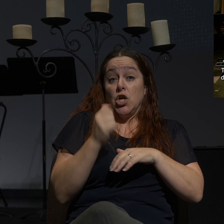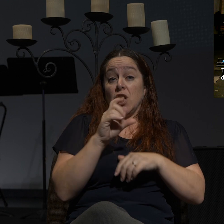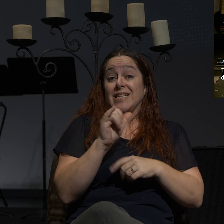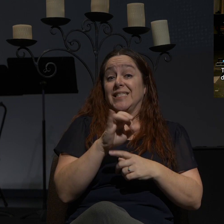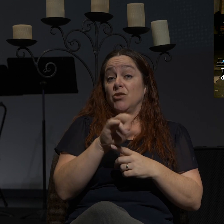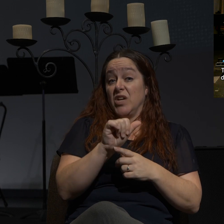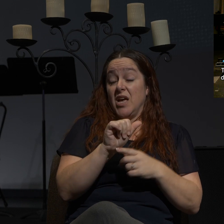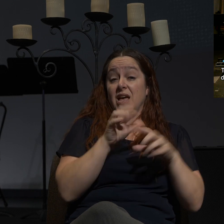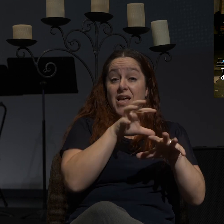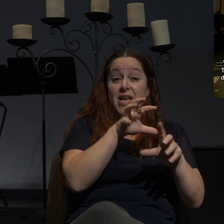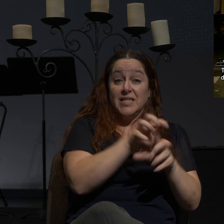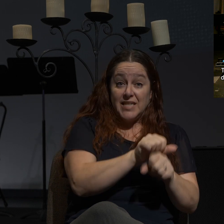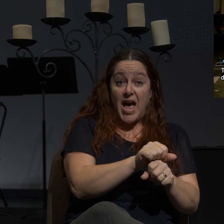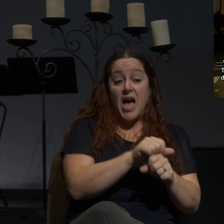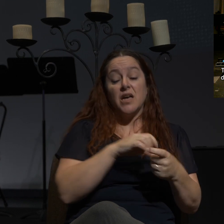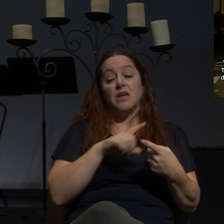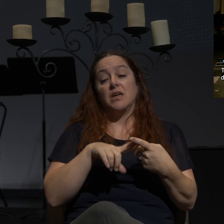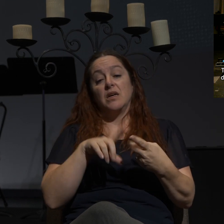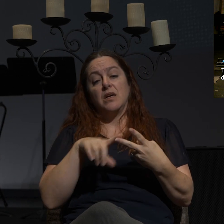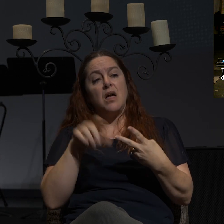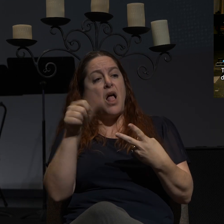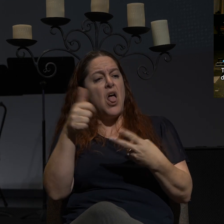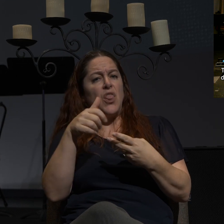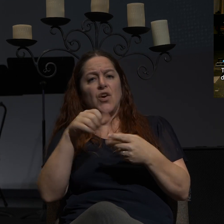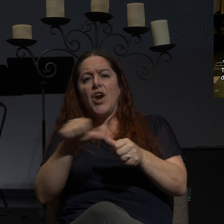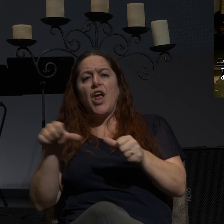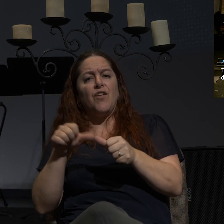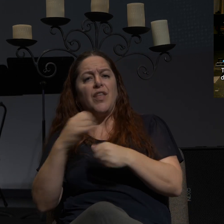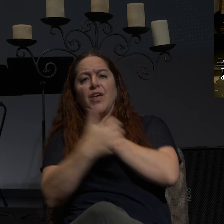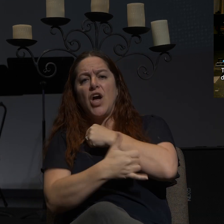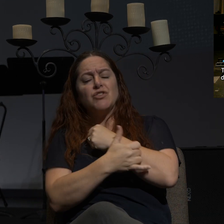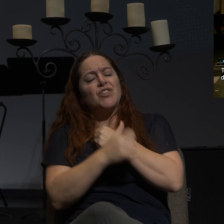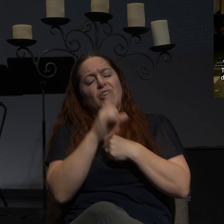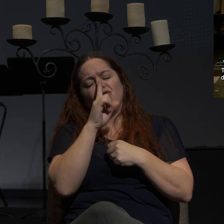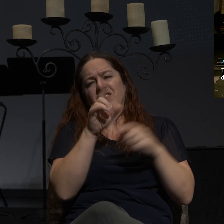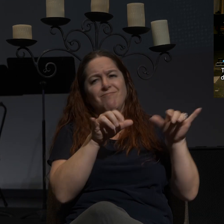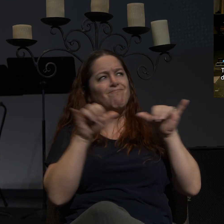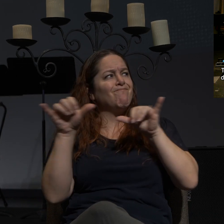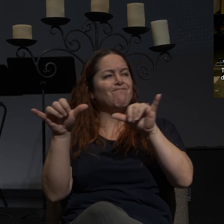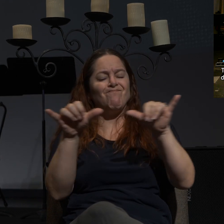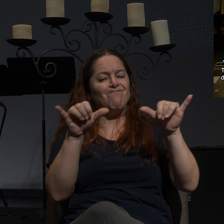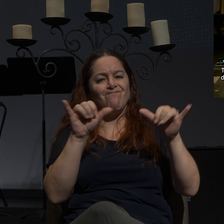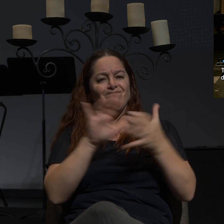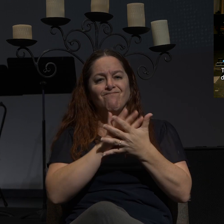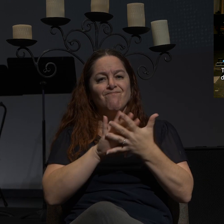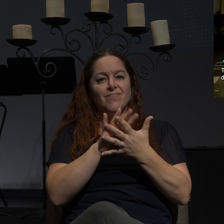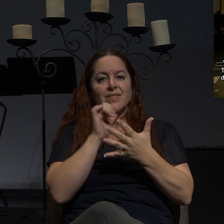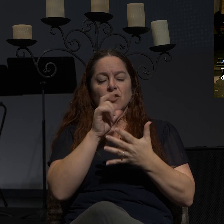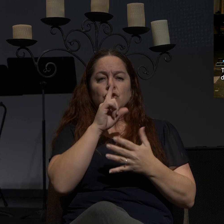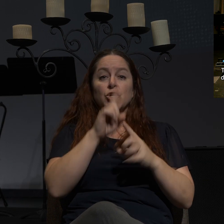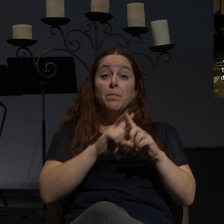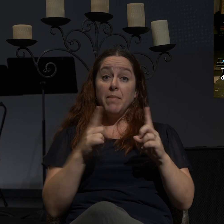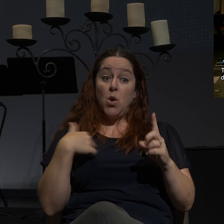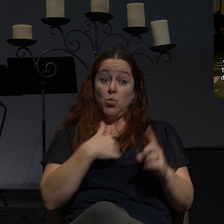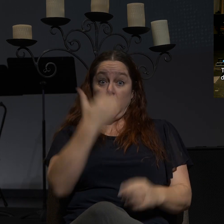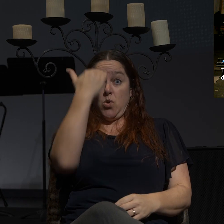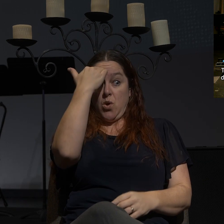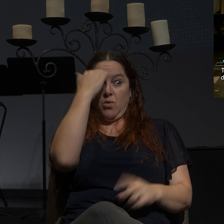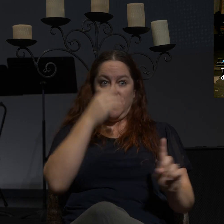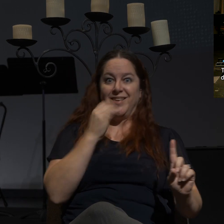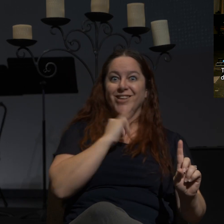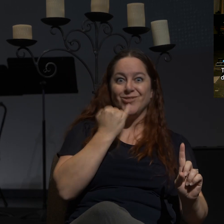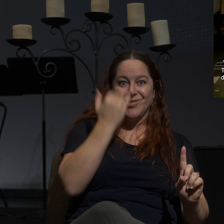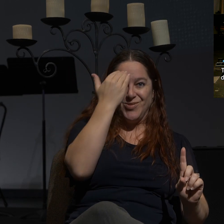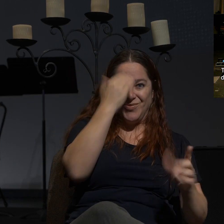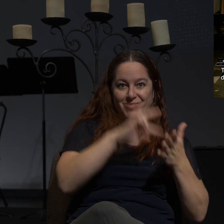Assyrian attack. It may be something that happened in another part of the country. There really isn't a consensus among theologians, but we know that Israel knew